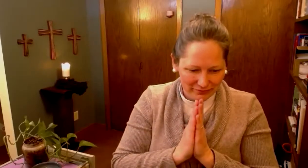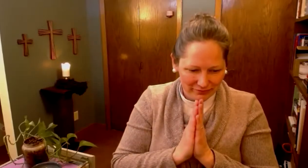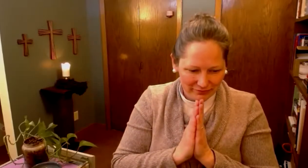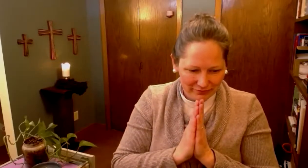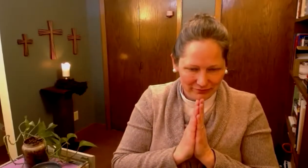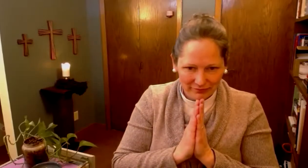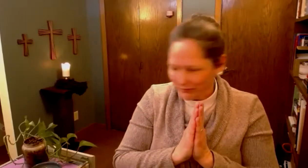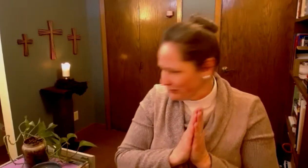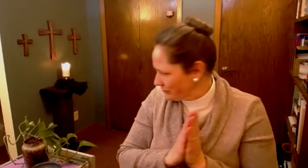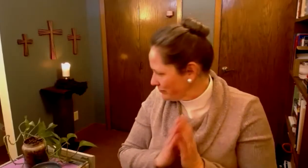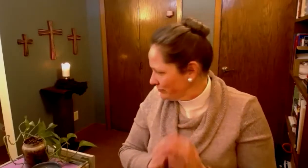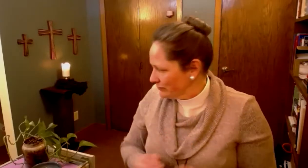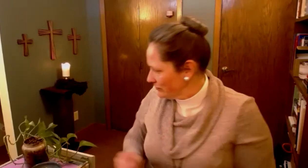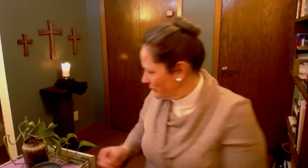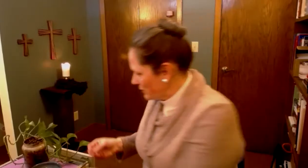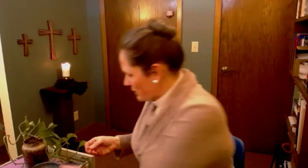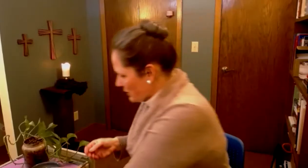Amen.